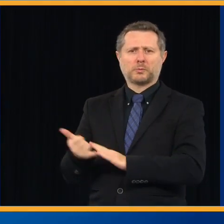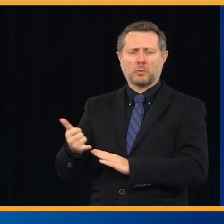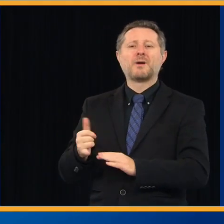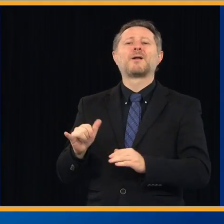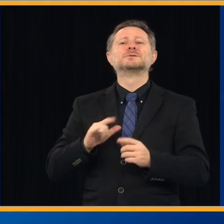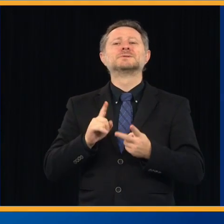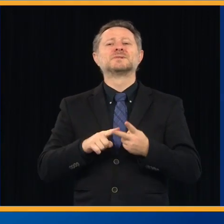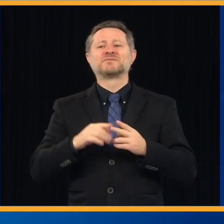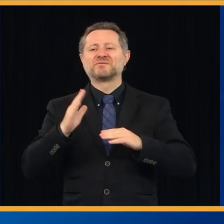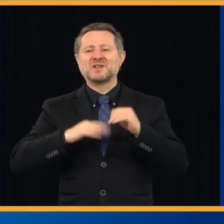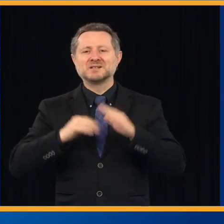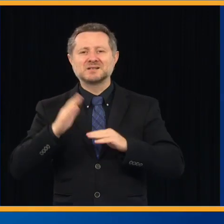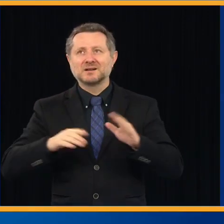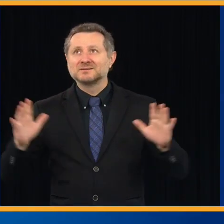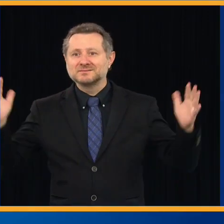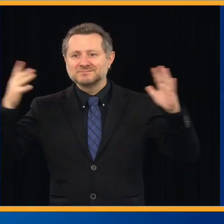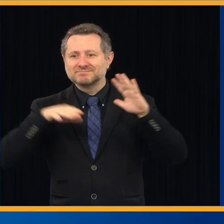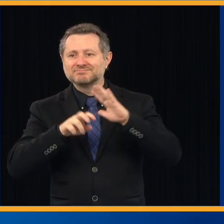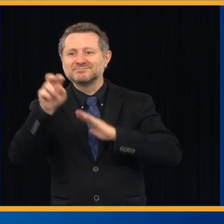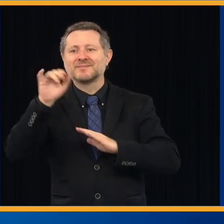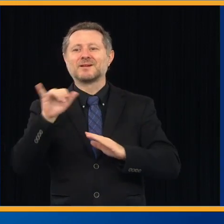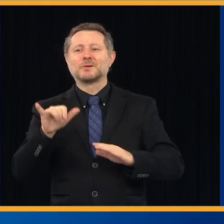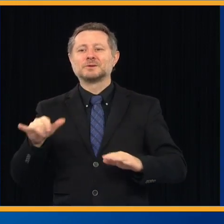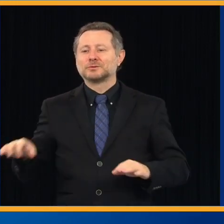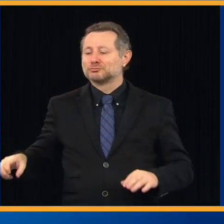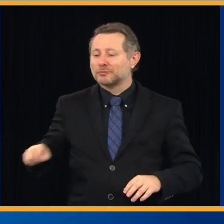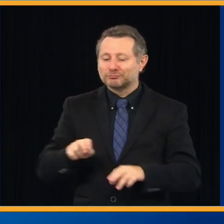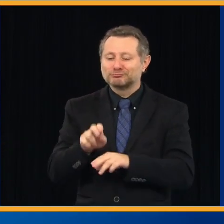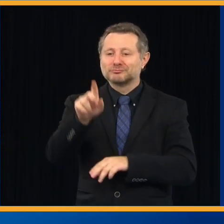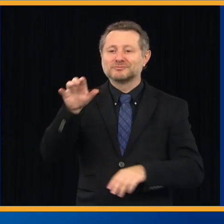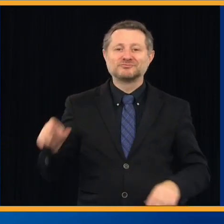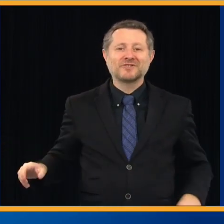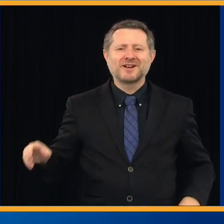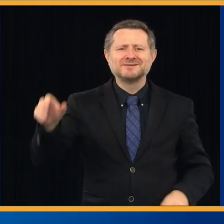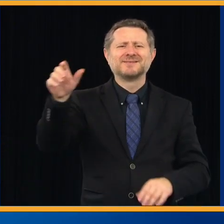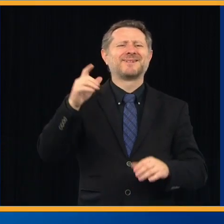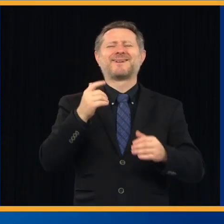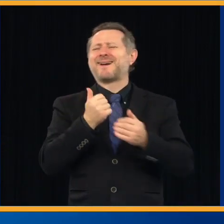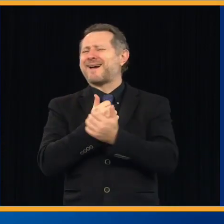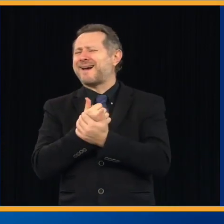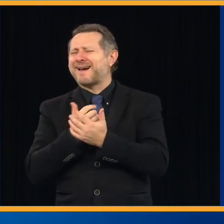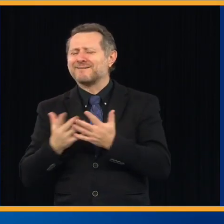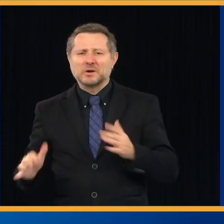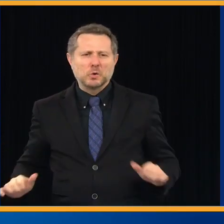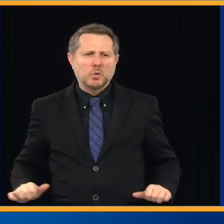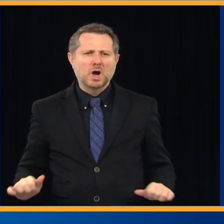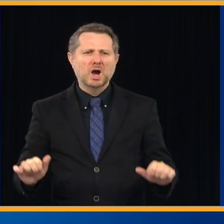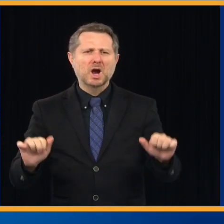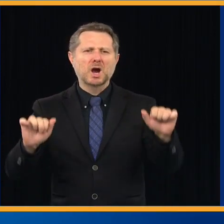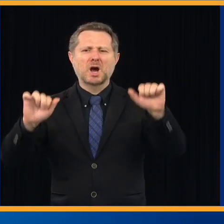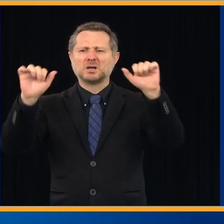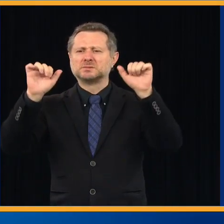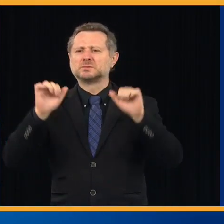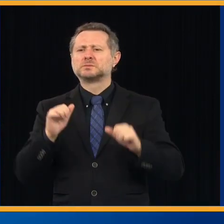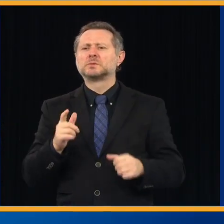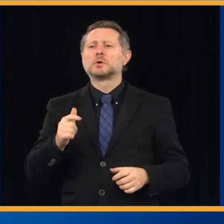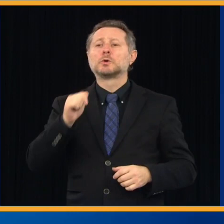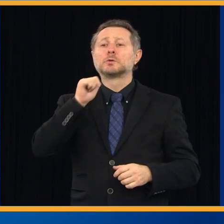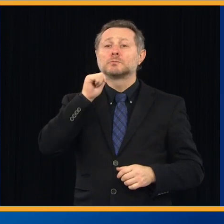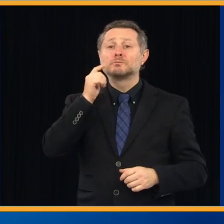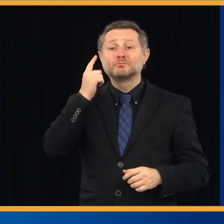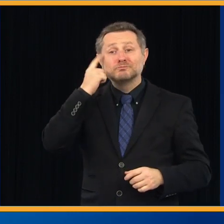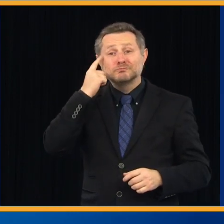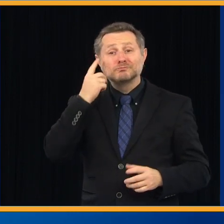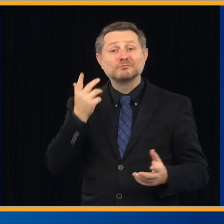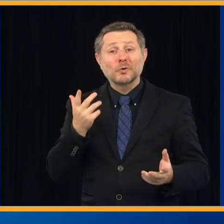stations, all the handrails, etc. And it's good and smart for the transit workers